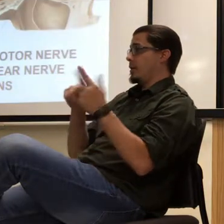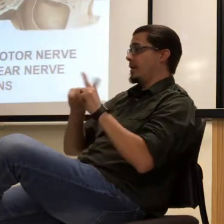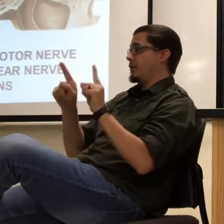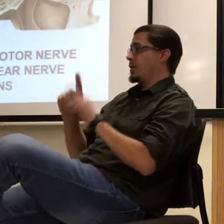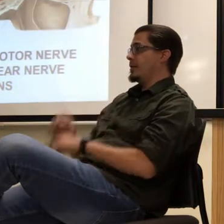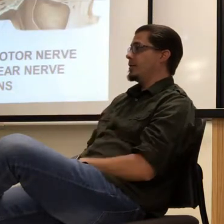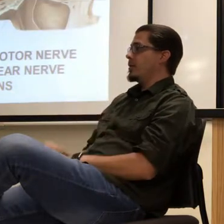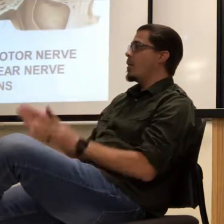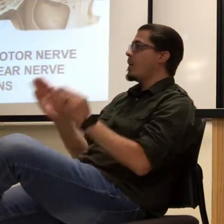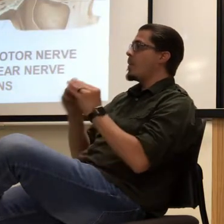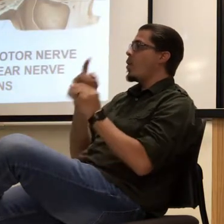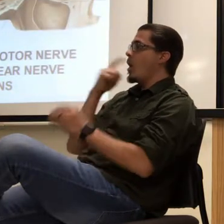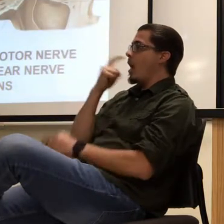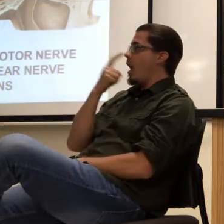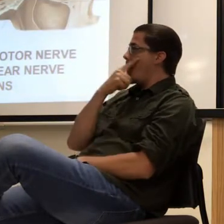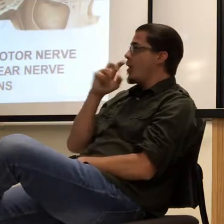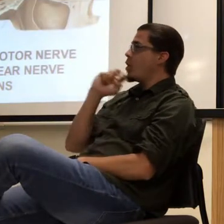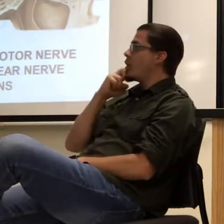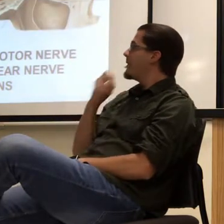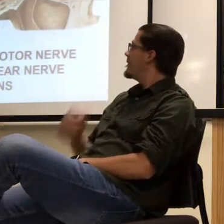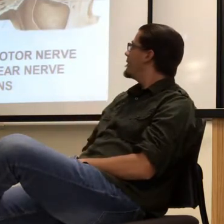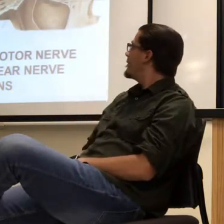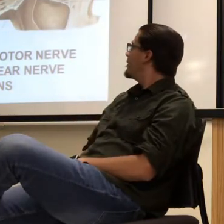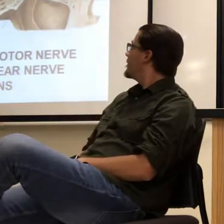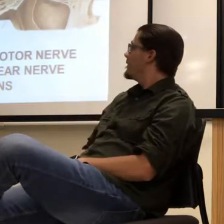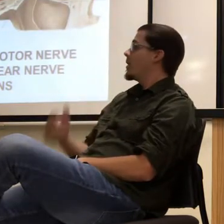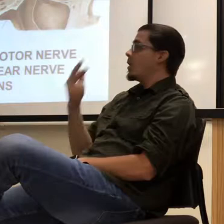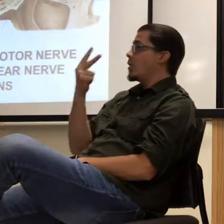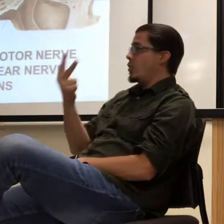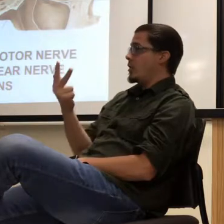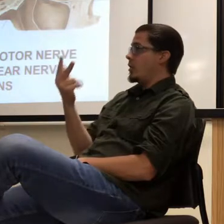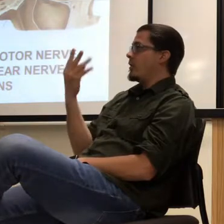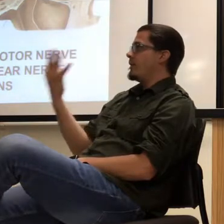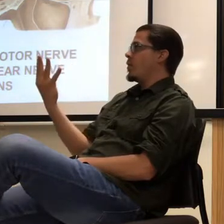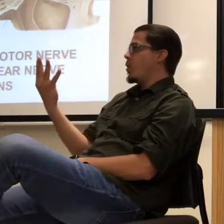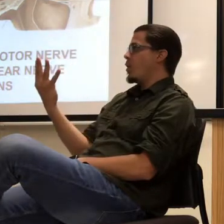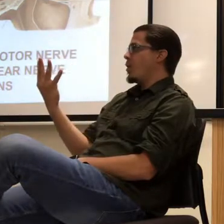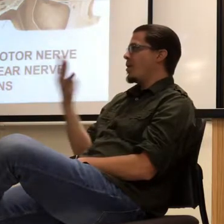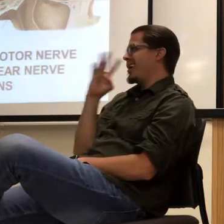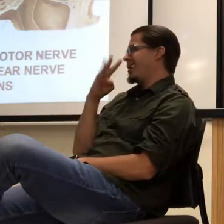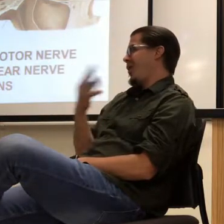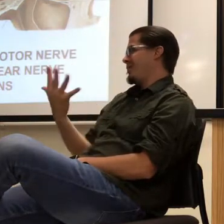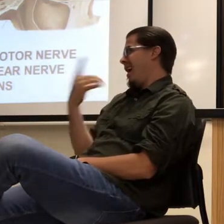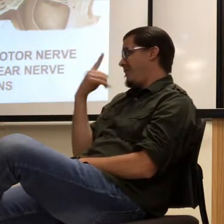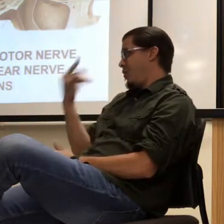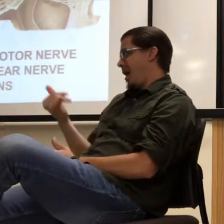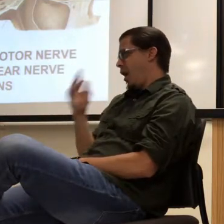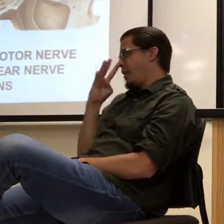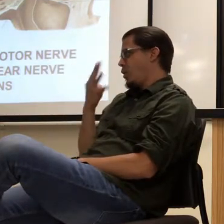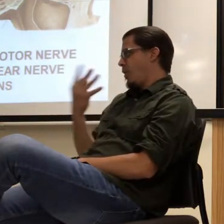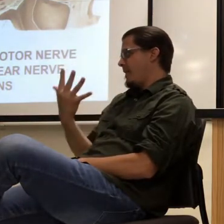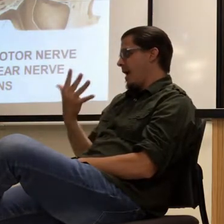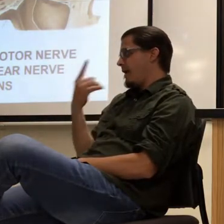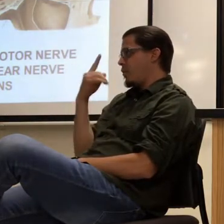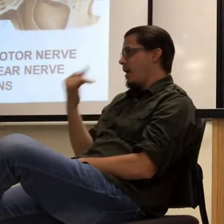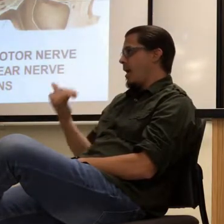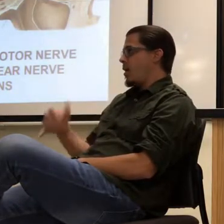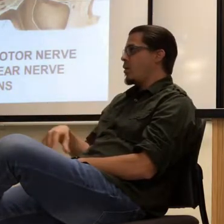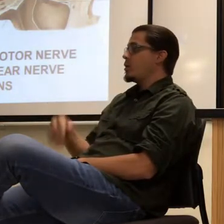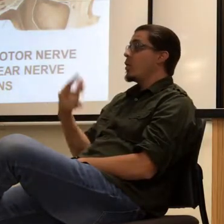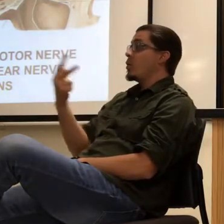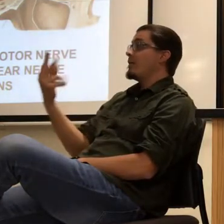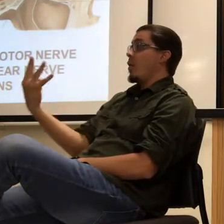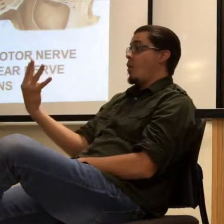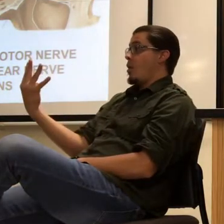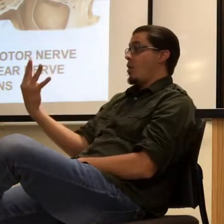So more eyeball nerves, 3, 4, we'll skip 5 for now, and come back